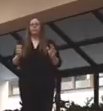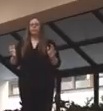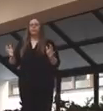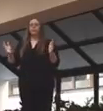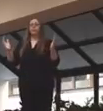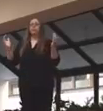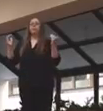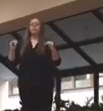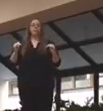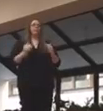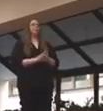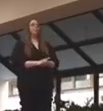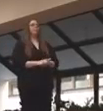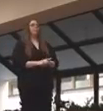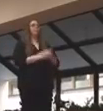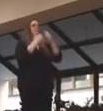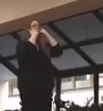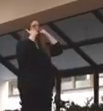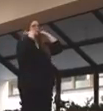DSPS decides.